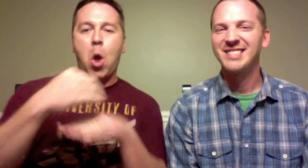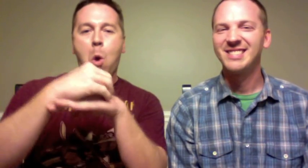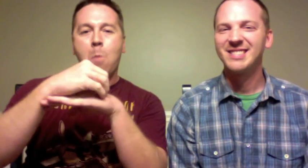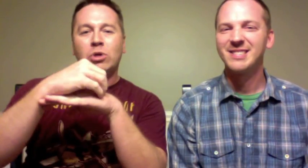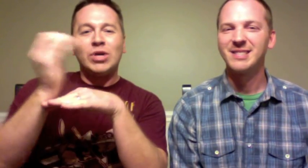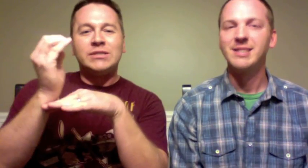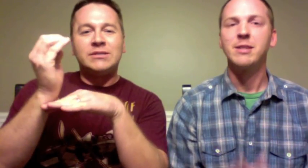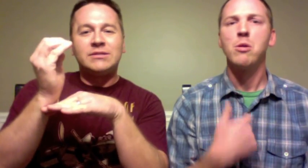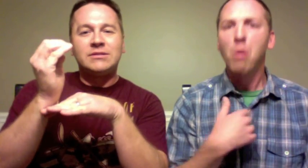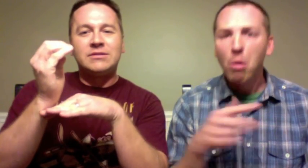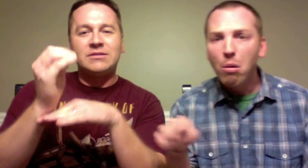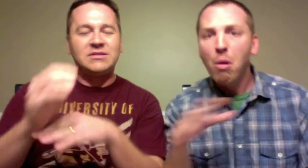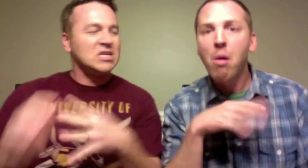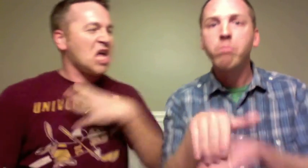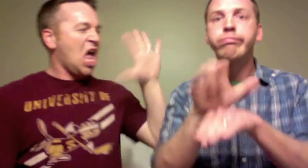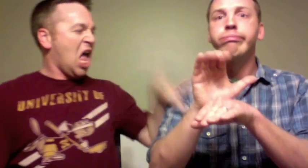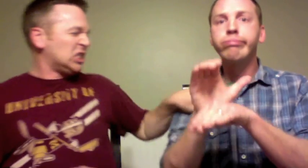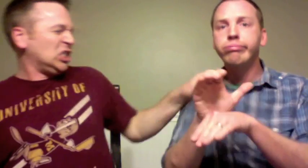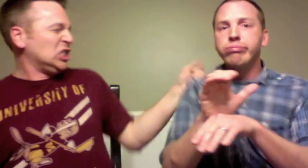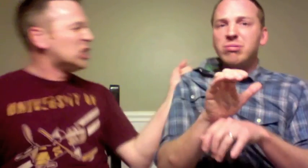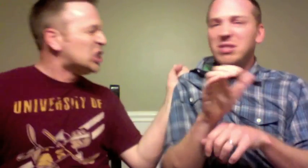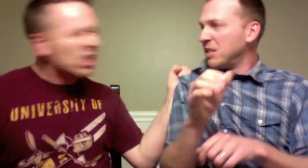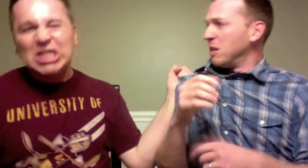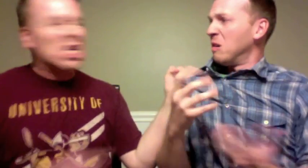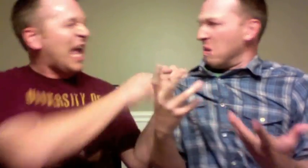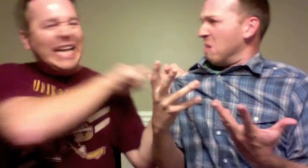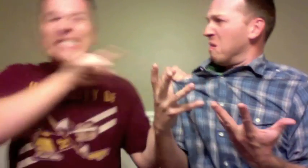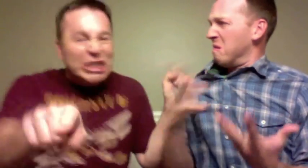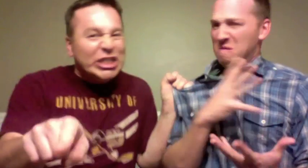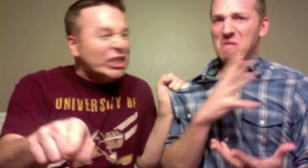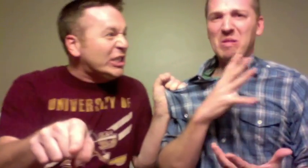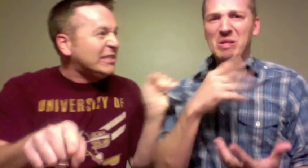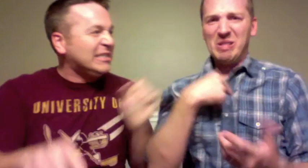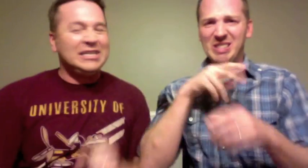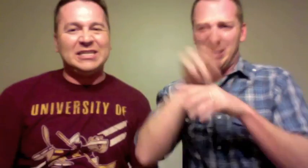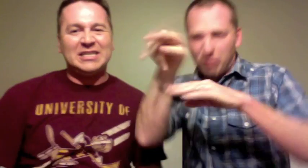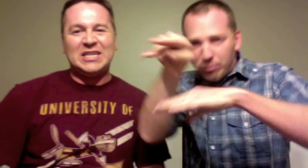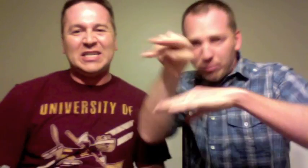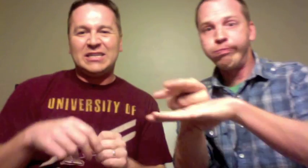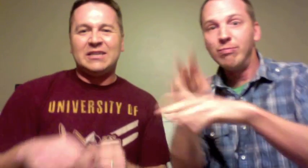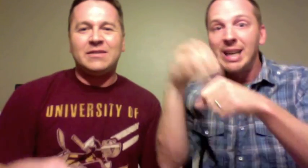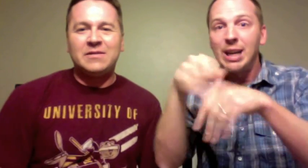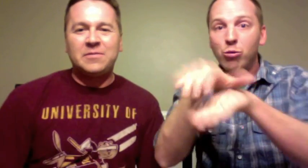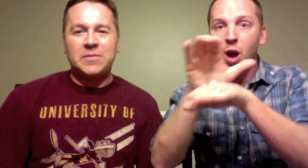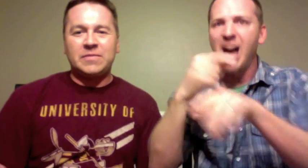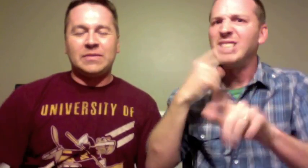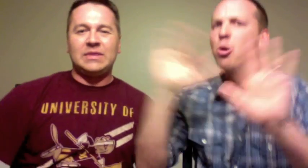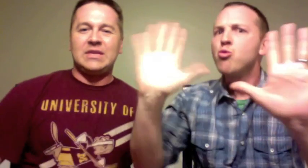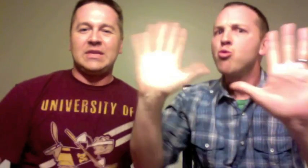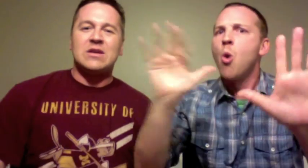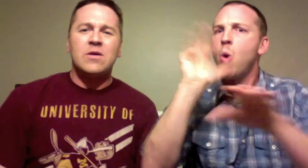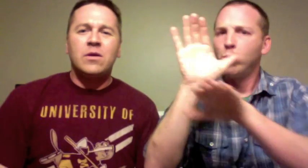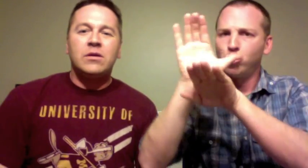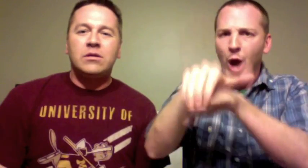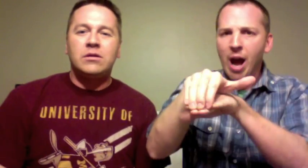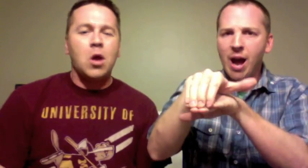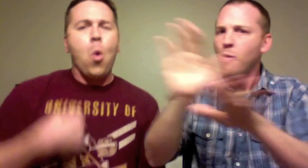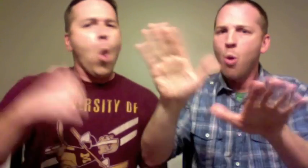Yeah. So I opened the trunk. I said, hey, I cool. grabbed the shirt and said, "You get in the I trunk, said, Ben." yeah, that's fine. Yeah, I'll go in there, no problem. I said, as long as you don't shut the Oh, trunk. I